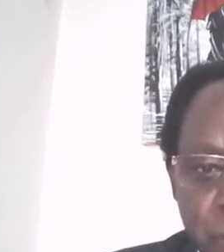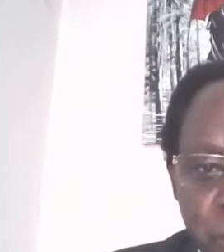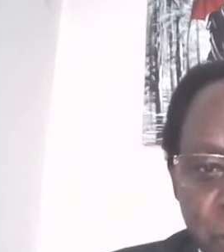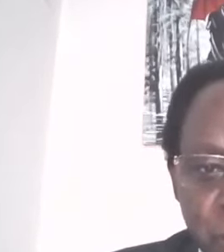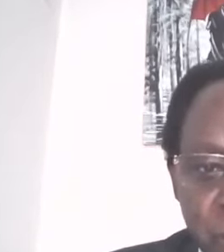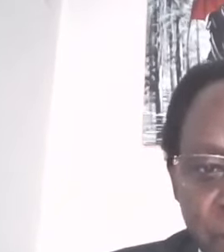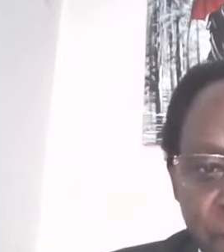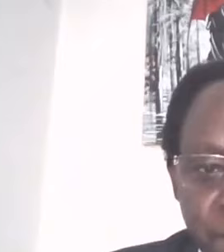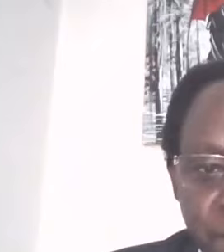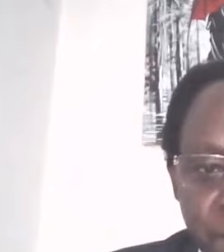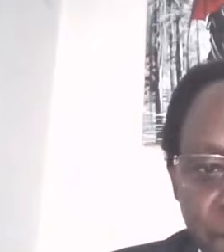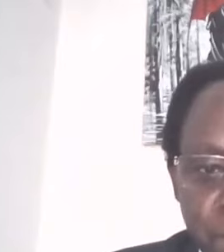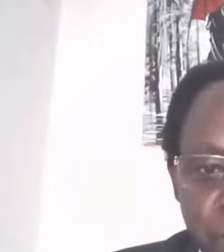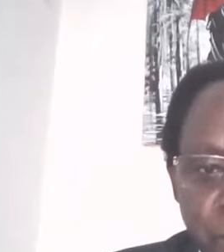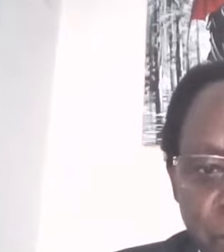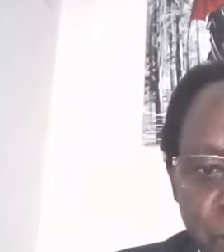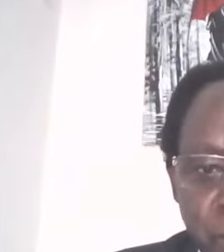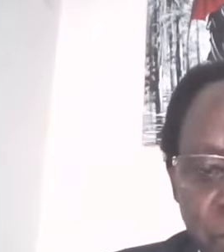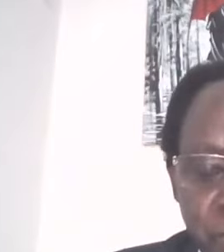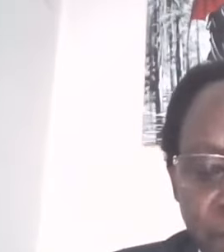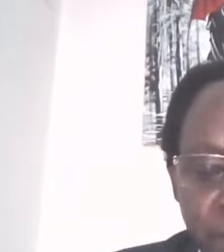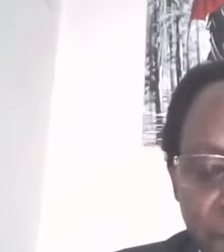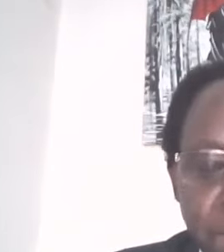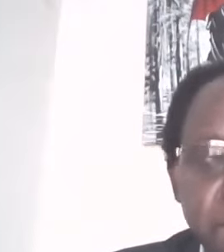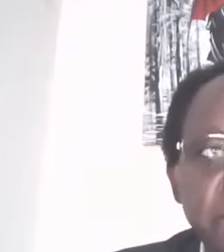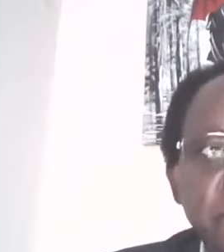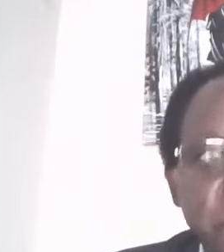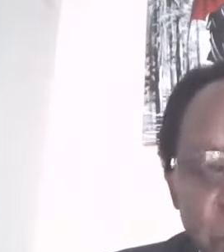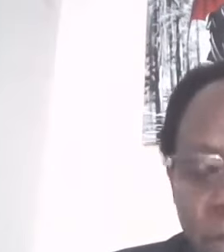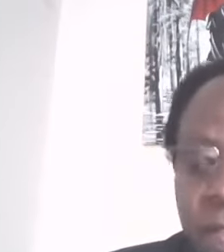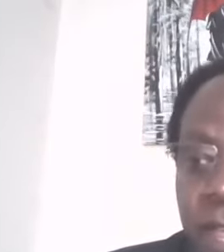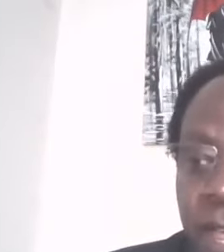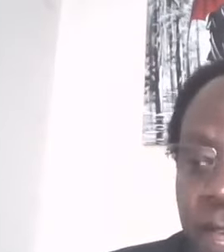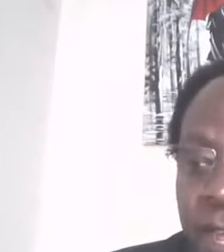where would you place Kenya in terms of mental health infrastructures?